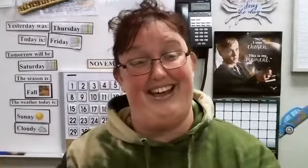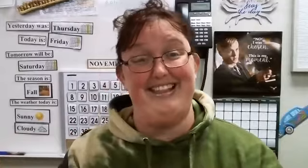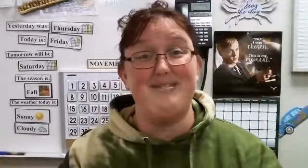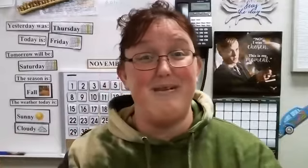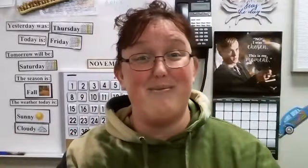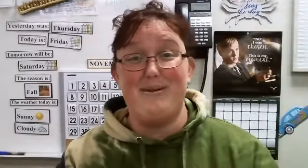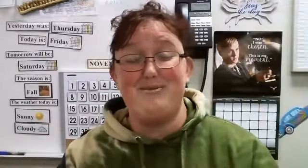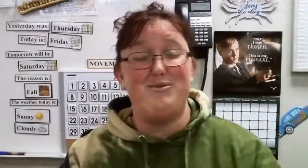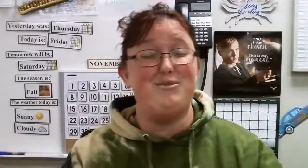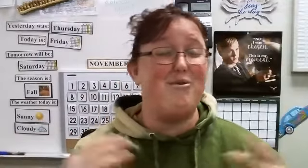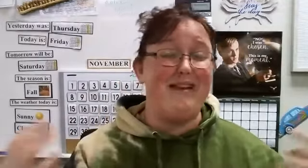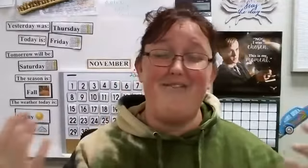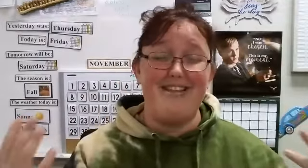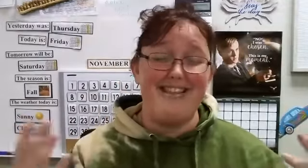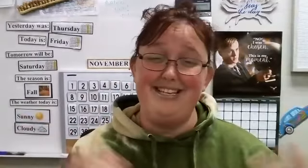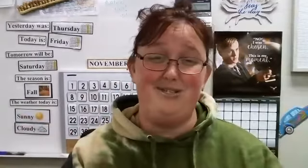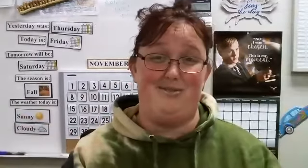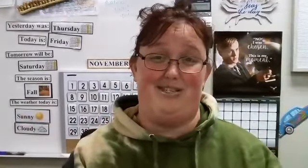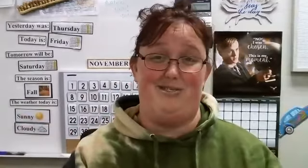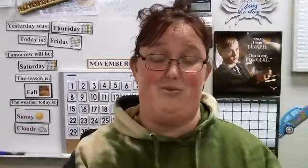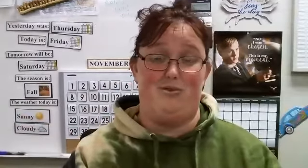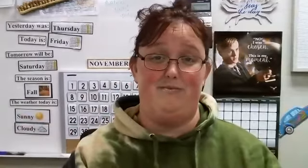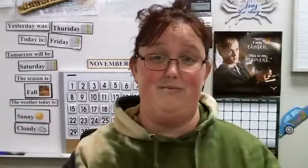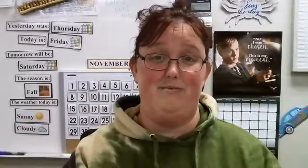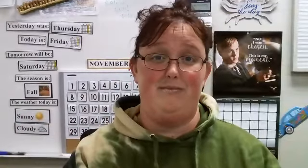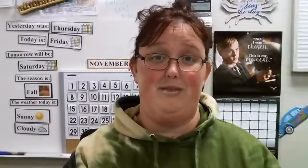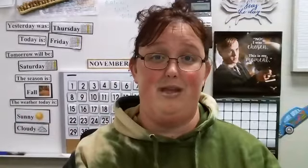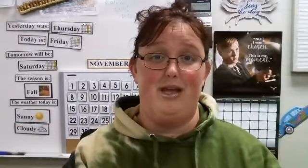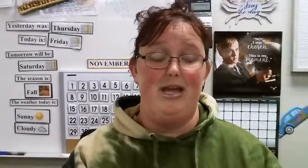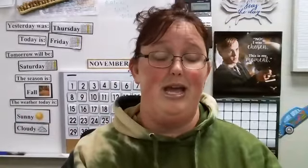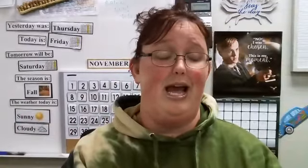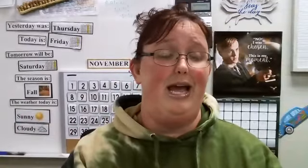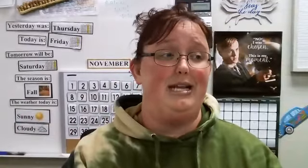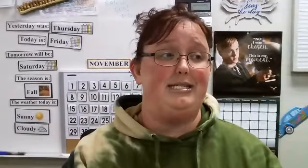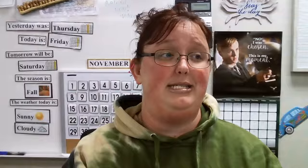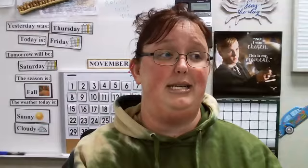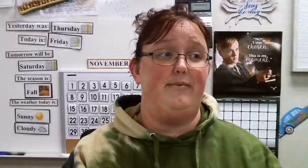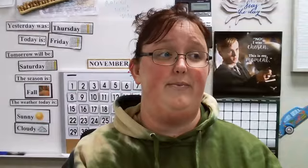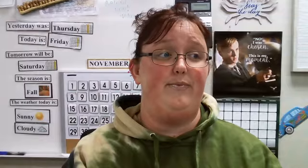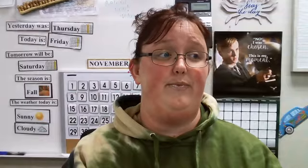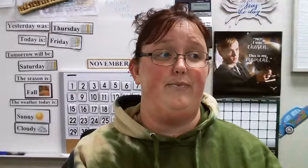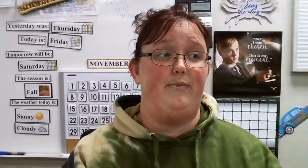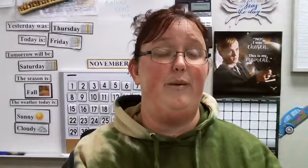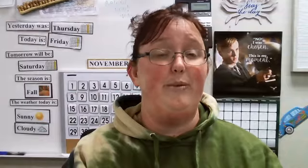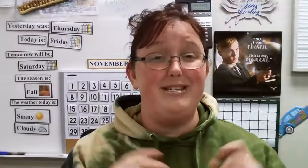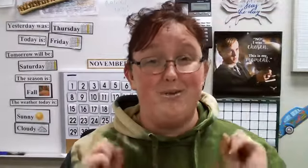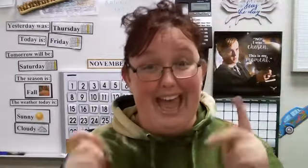And that's a month where we do so many fun things usually in school. And remember, it's